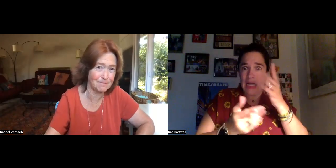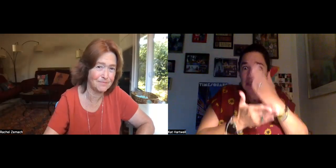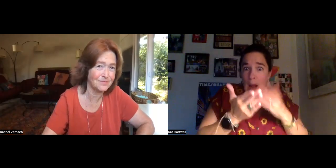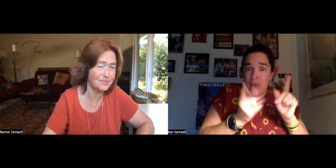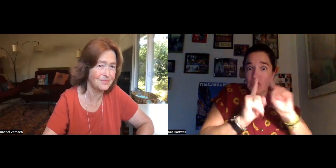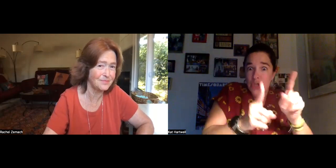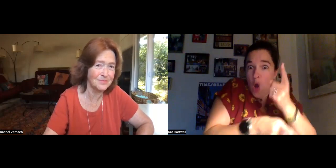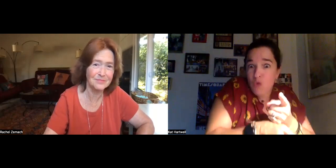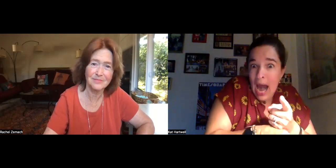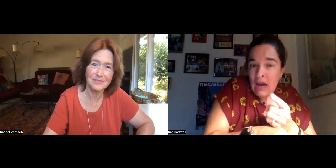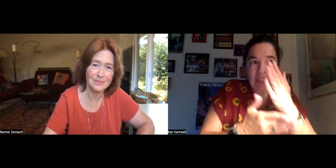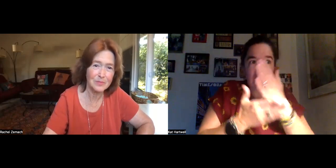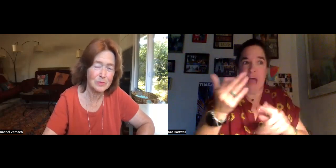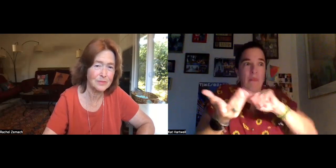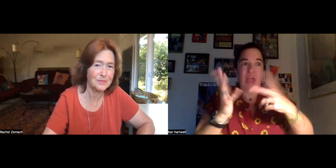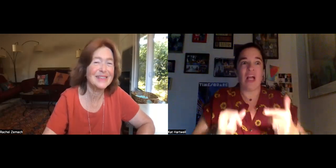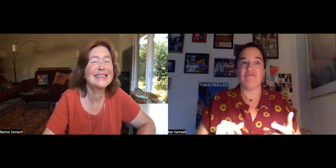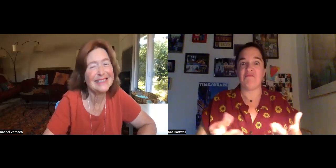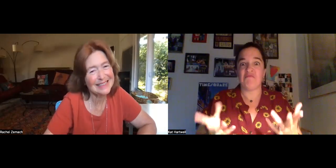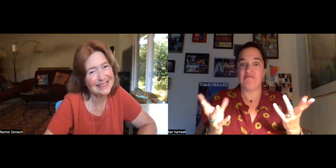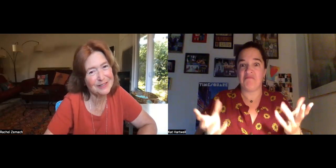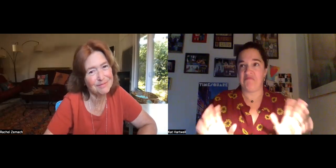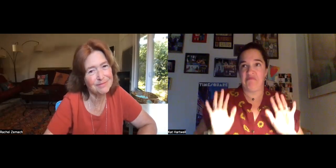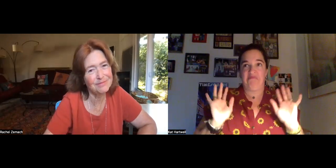Did something go right? Did something?